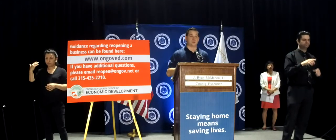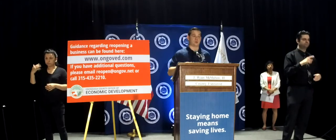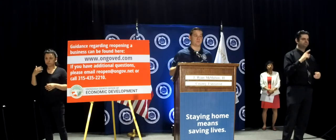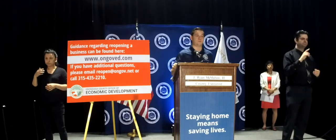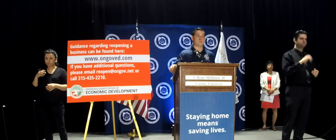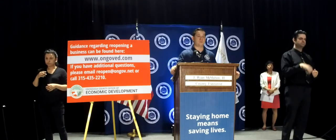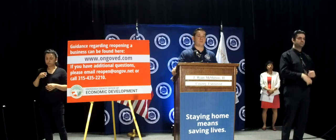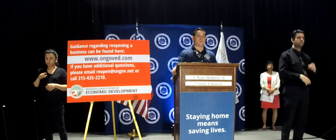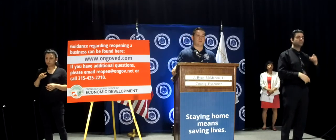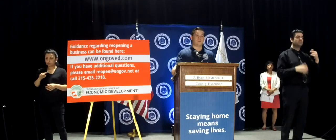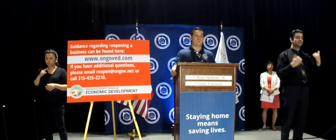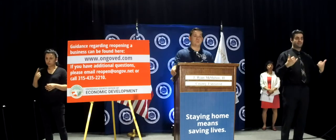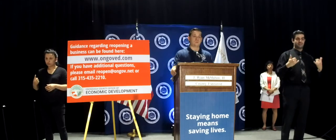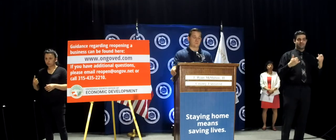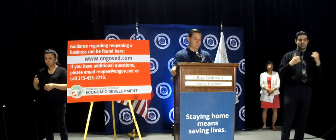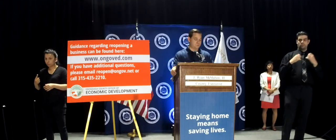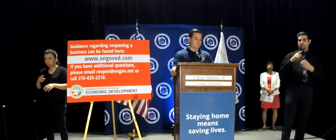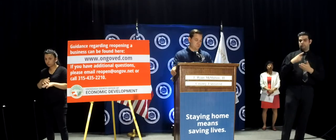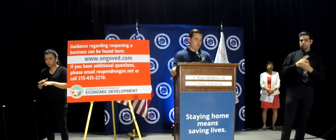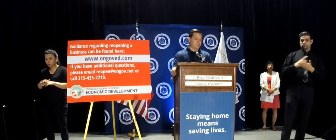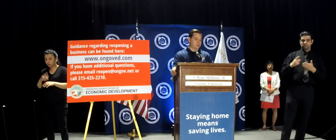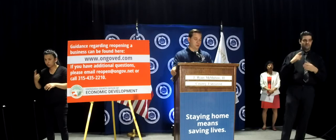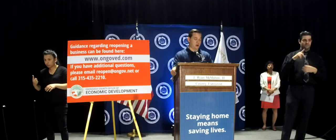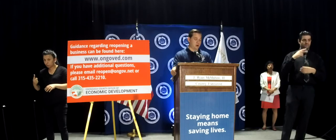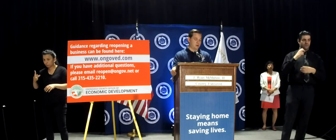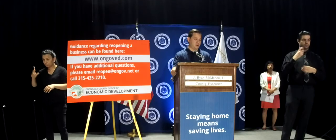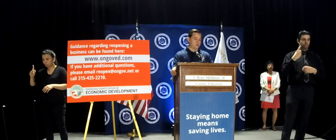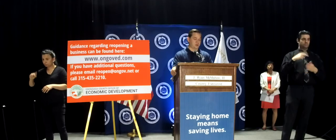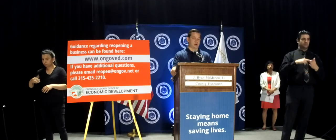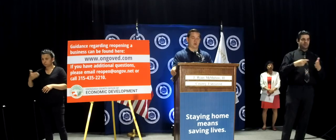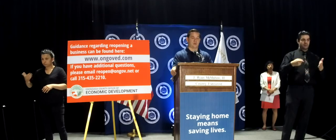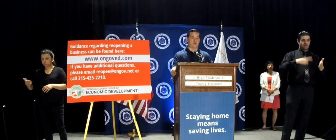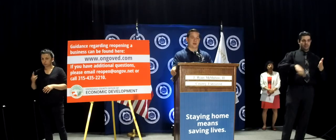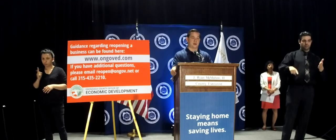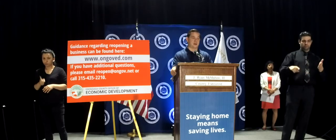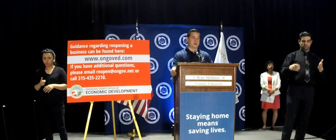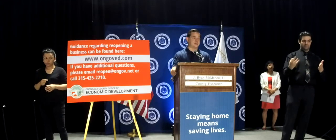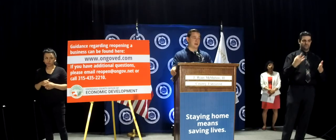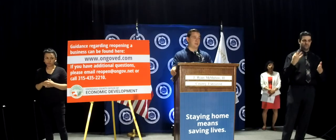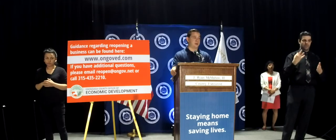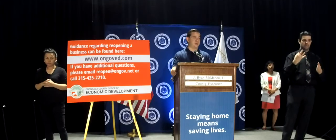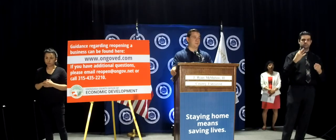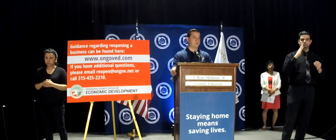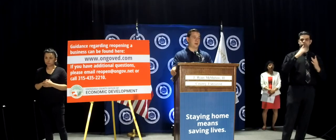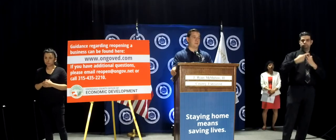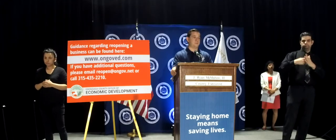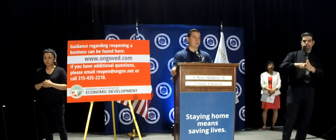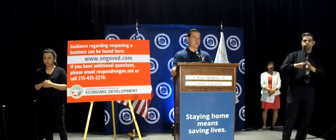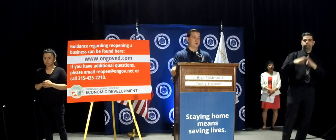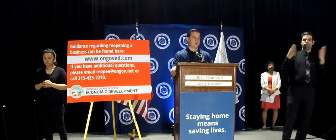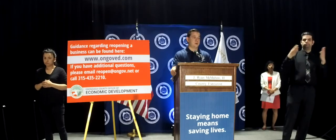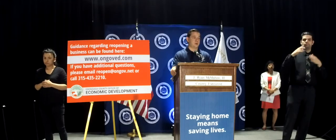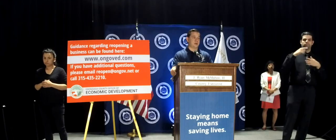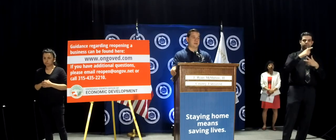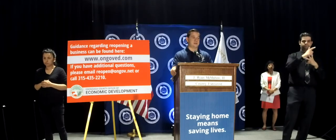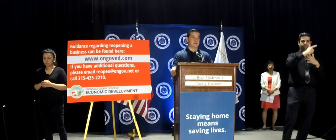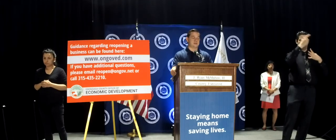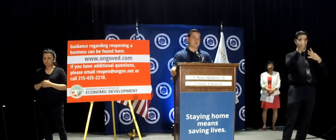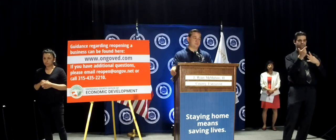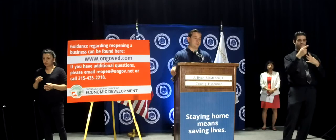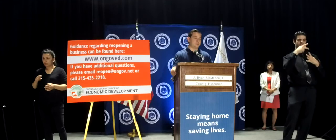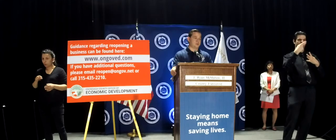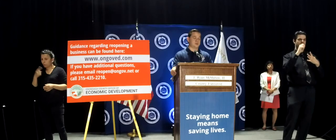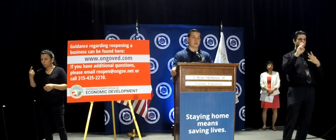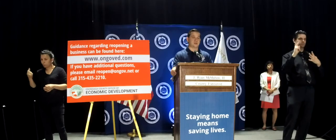Yeah, absolutely. So we're on track for phase 2 next Friday. Absolutely. If you look at our overall data, our data's gotten better. The